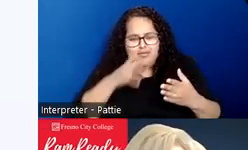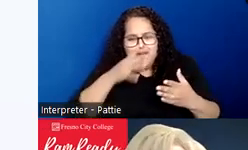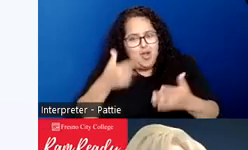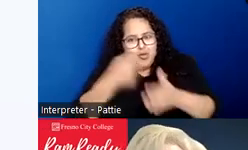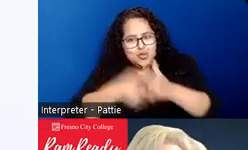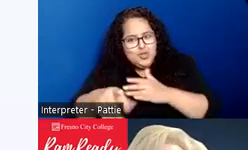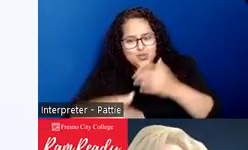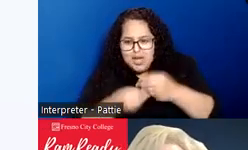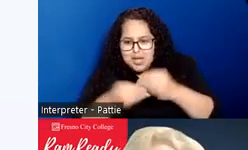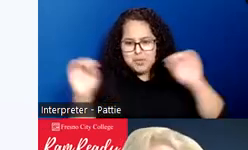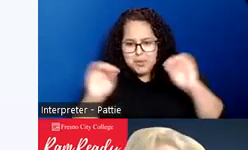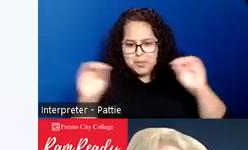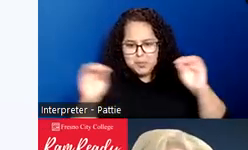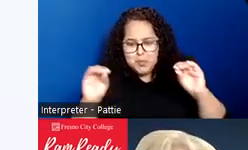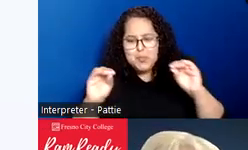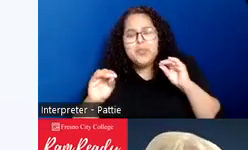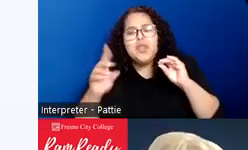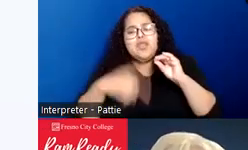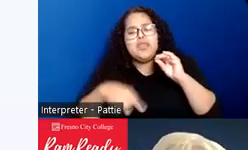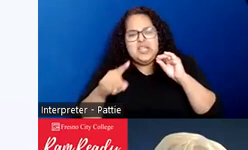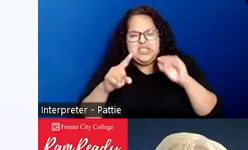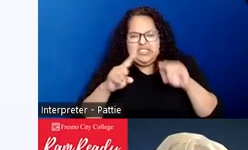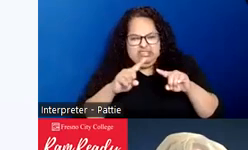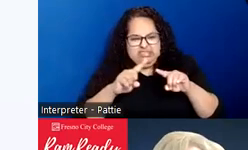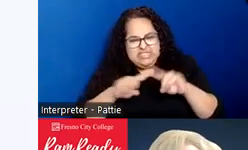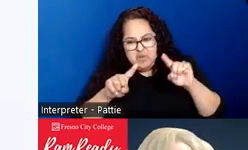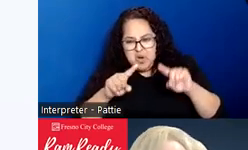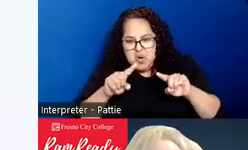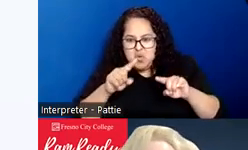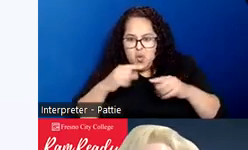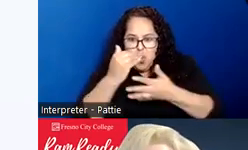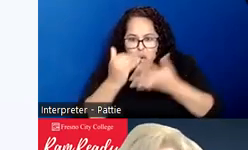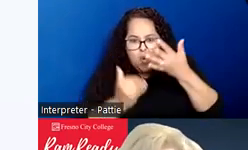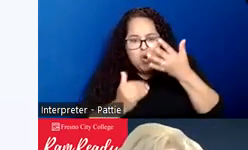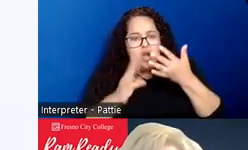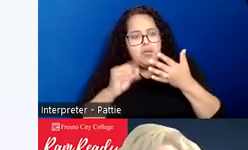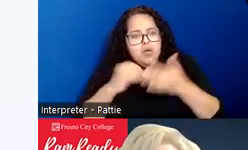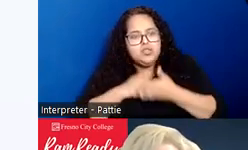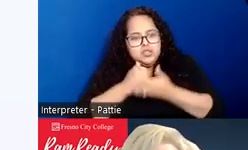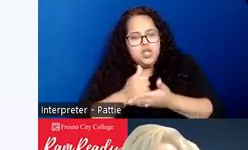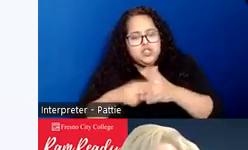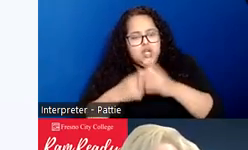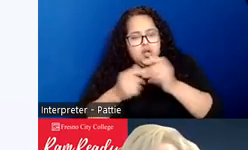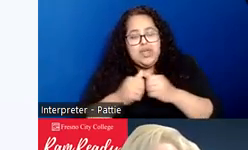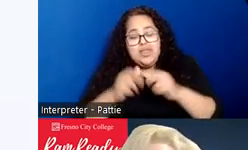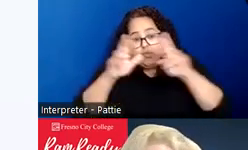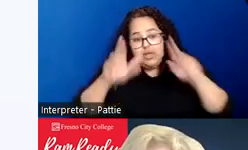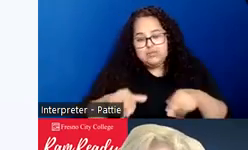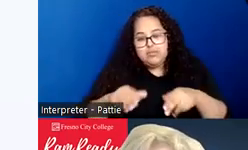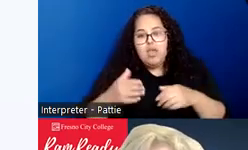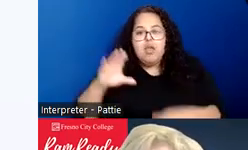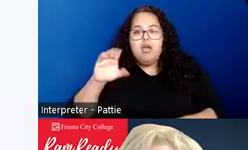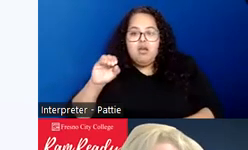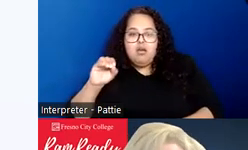we do these were kind of in a different order here, but I'm going to start with resume and cover letter assistance. So if you don't